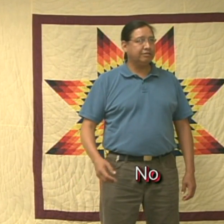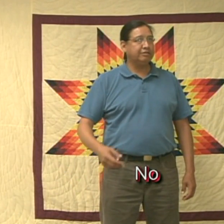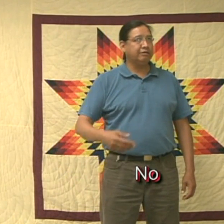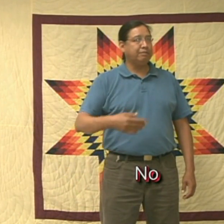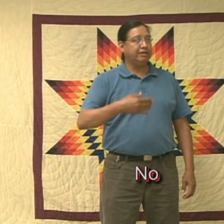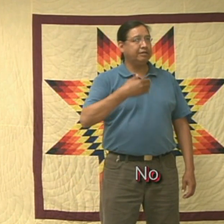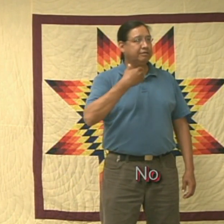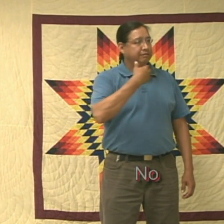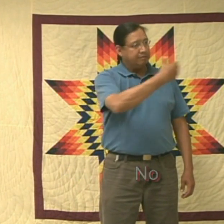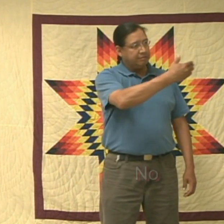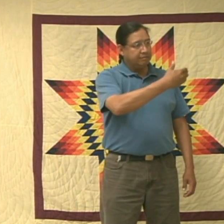Hiya.